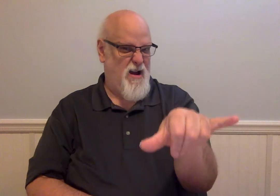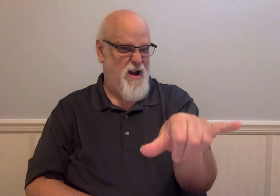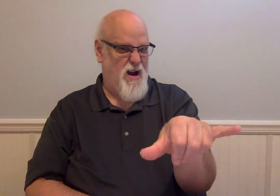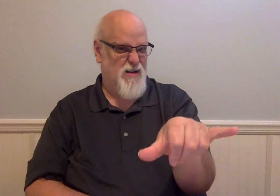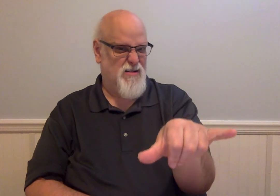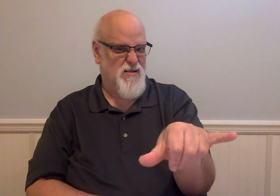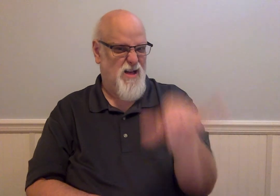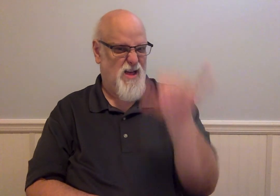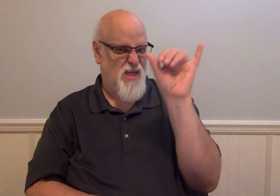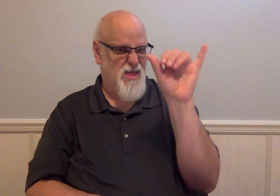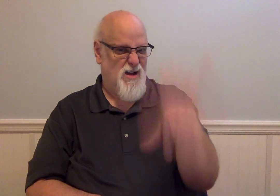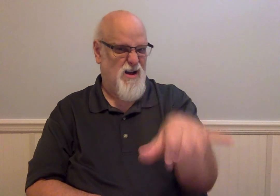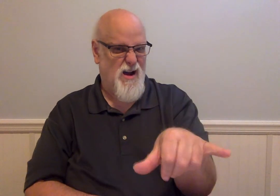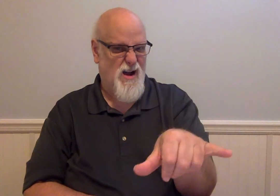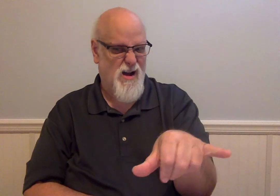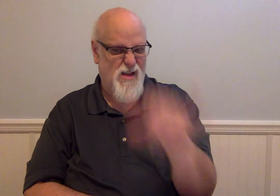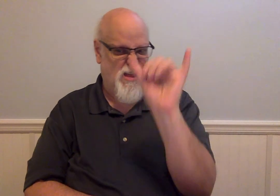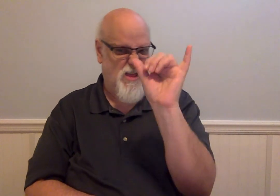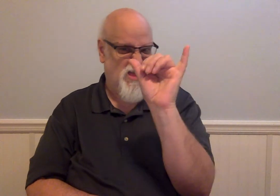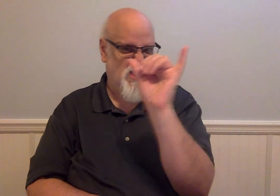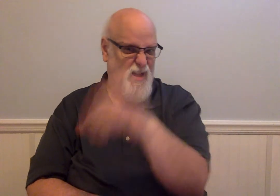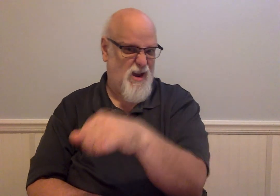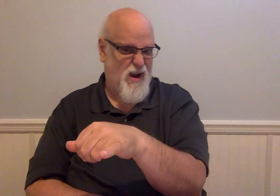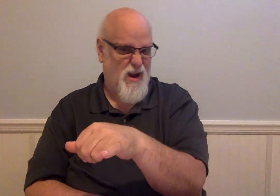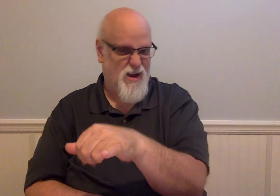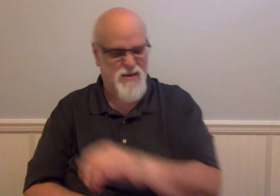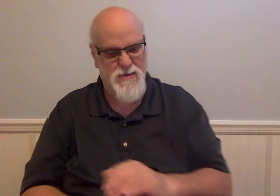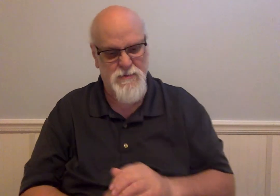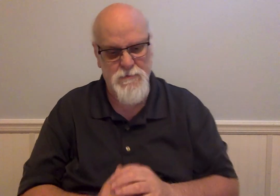that. So a lot of Y handshakes, that.